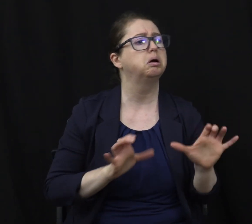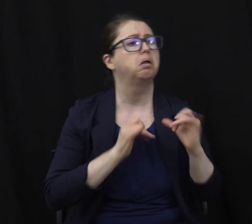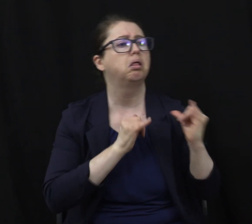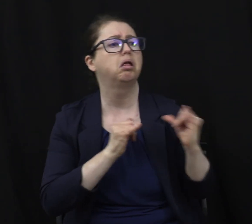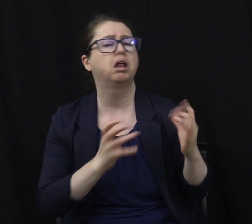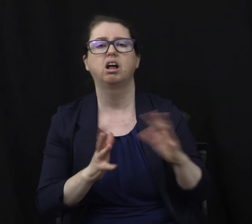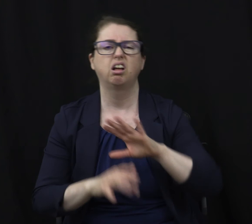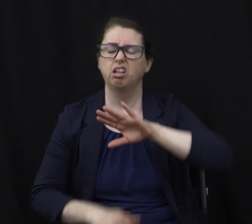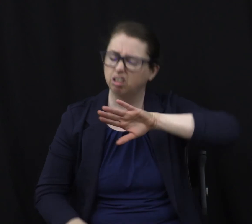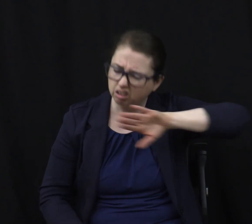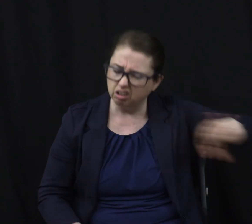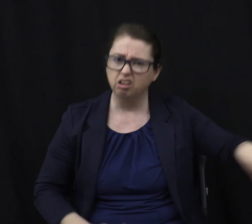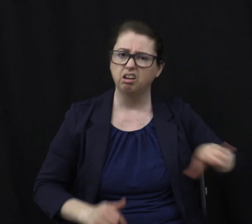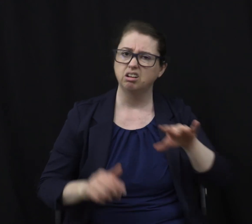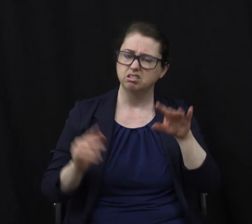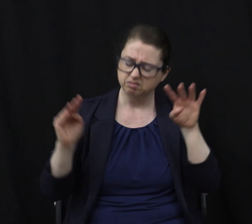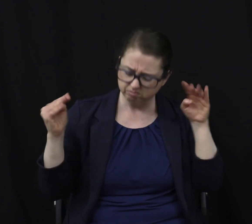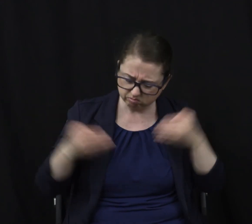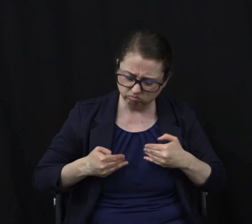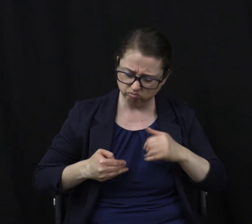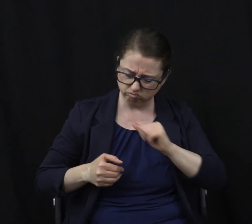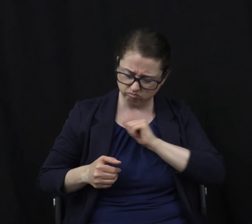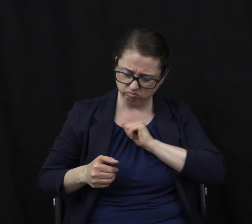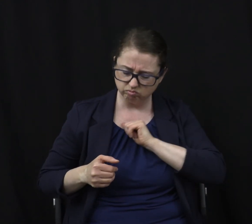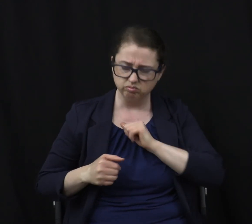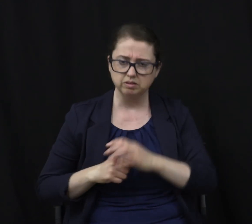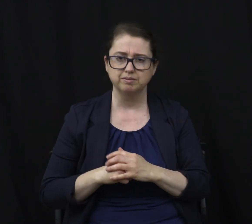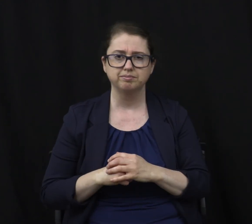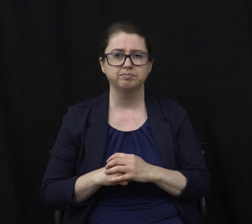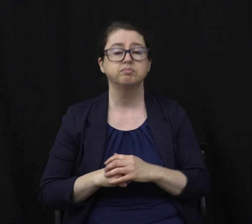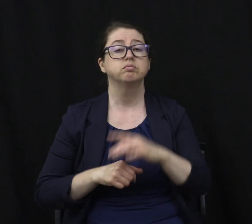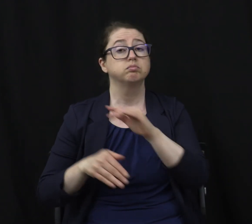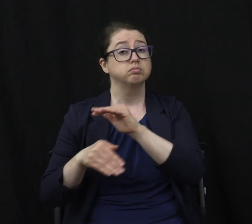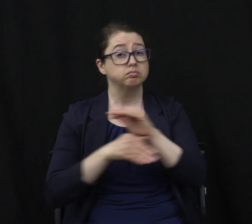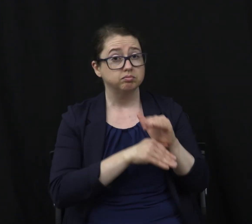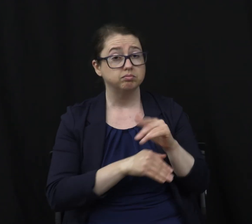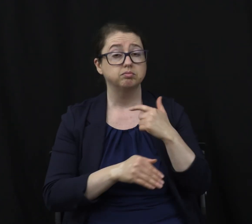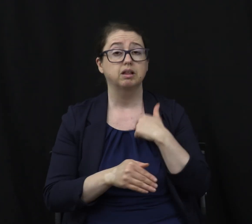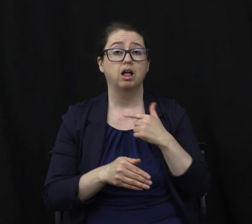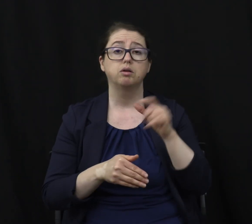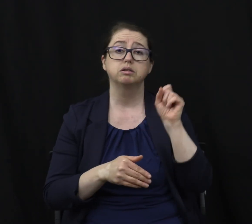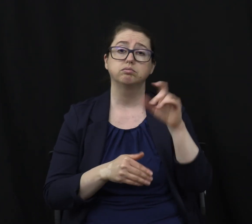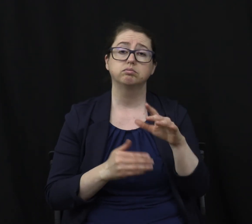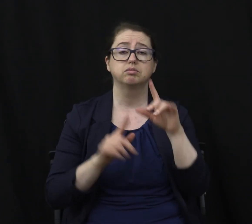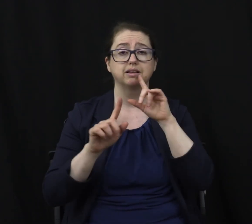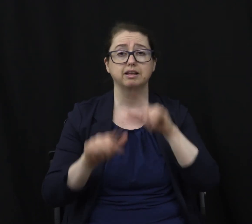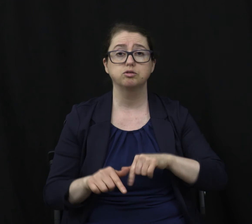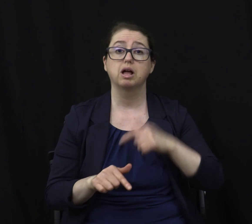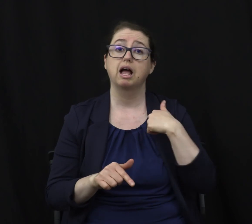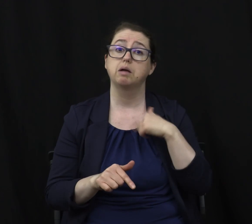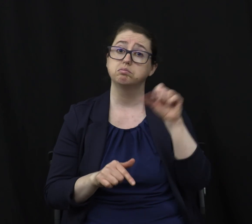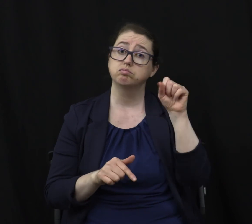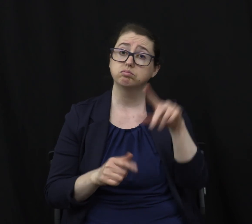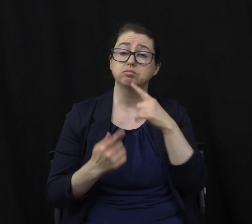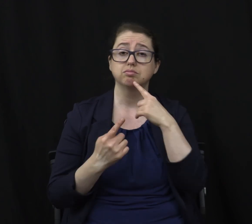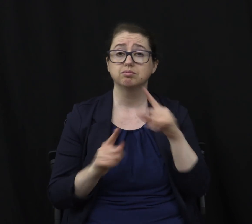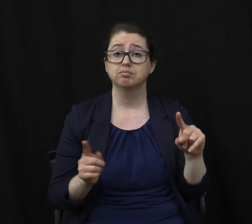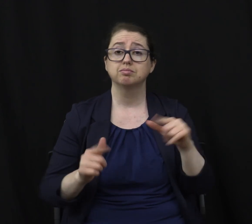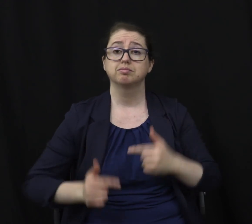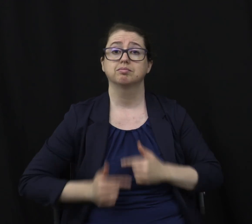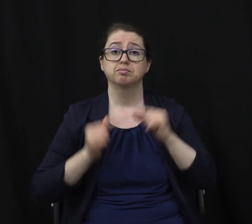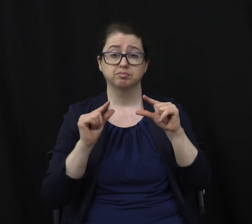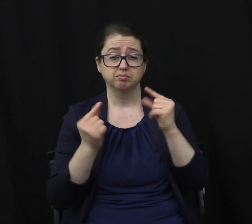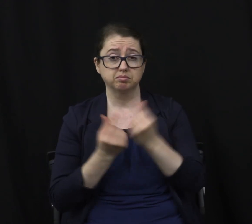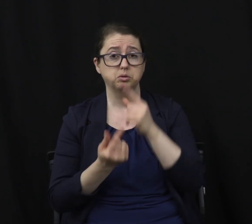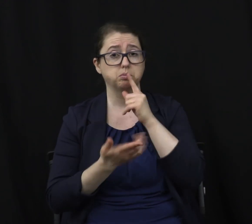to be encouraged to fill in and answer the lessons. Now, I'll be announcing some life groups that will help with follow-up after this seminar.